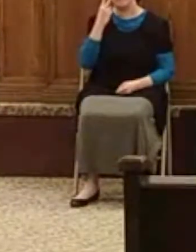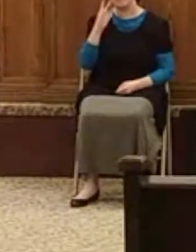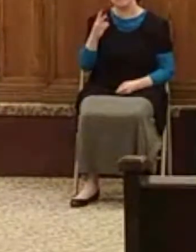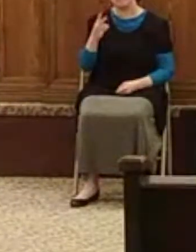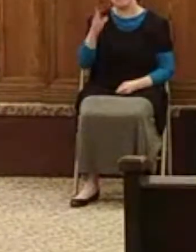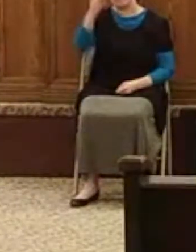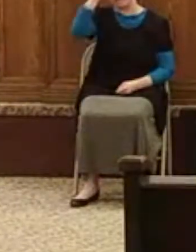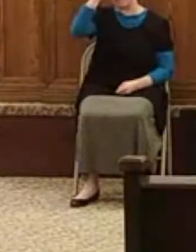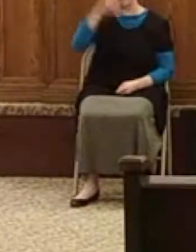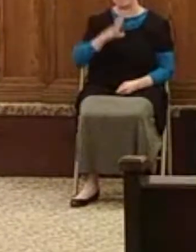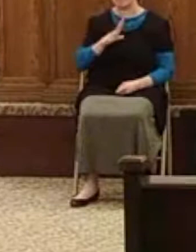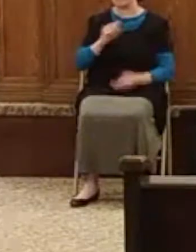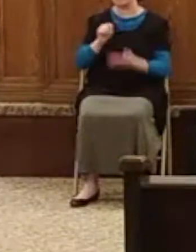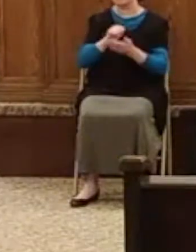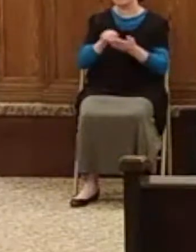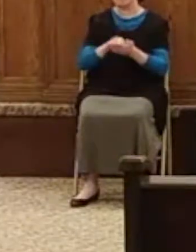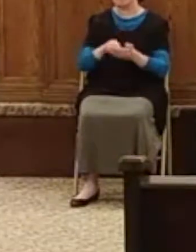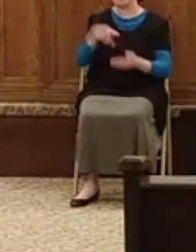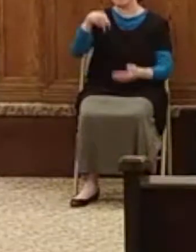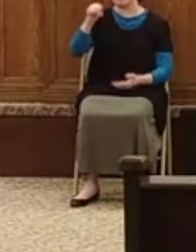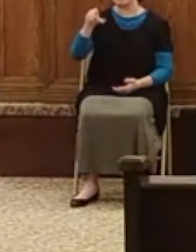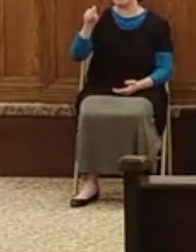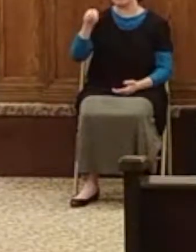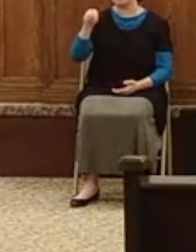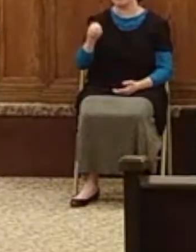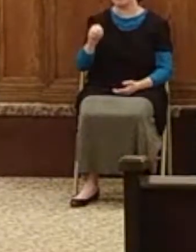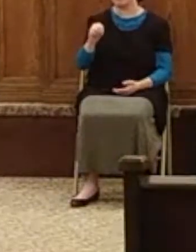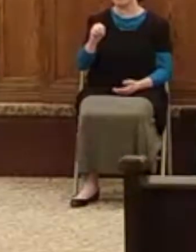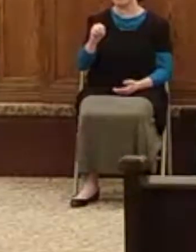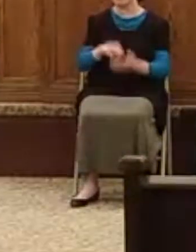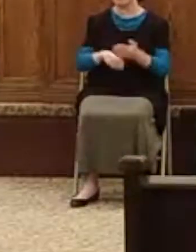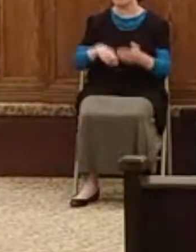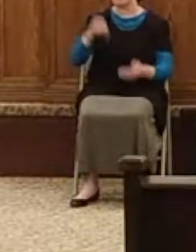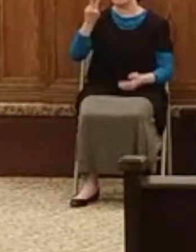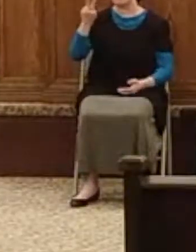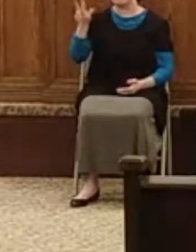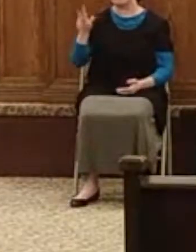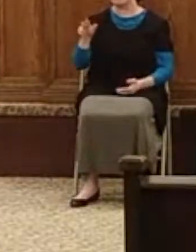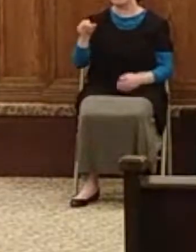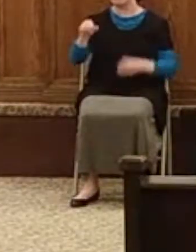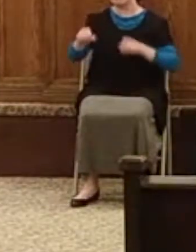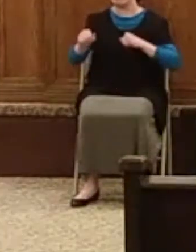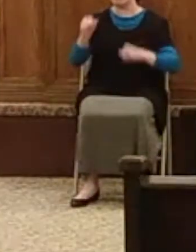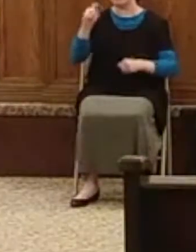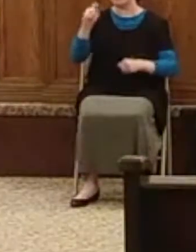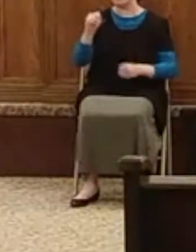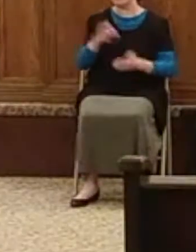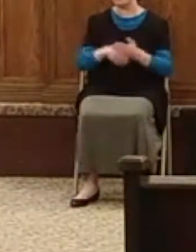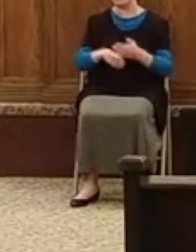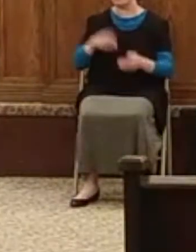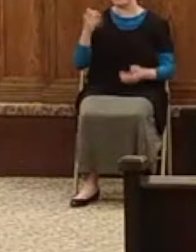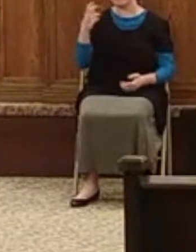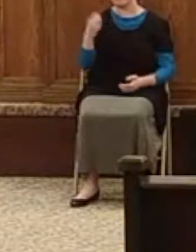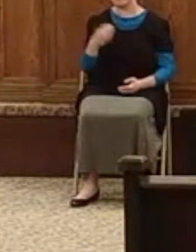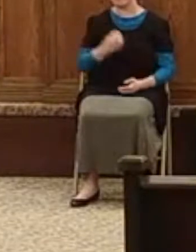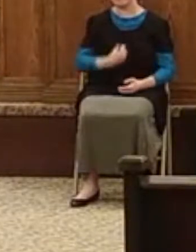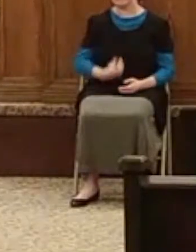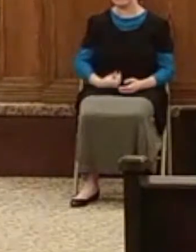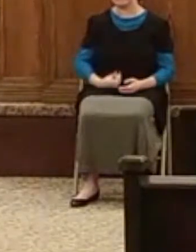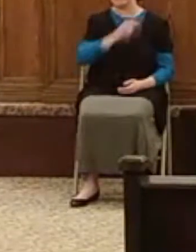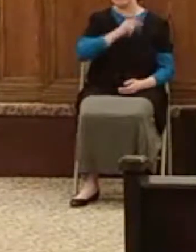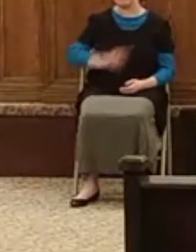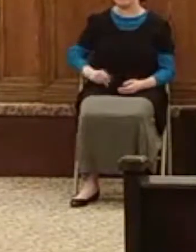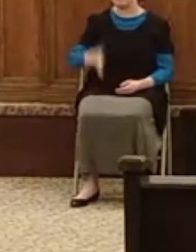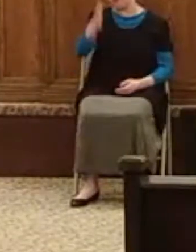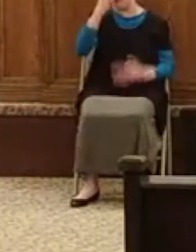the man that wrote Psalms 23? He is spoken of in Acts chapter 13. Right. And afterward, they desired a